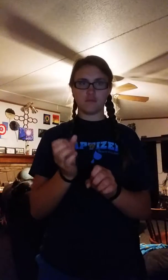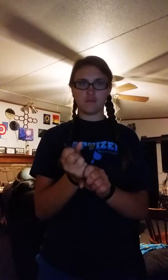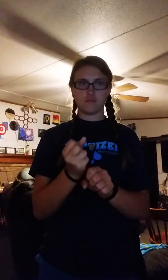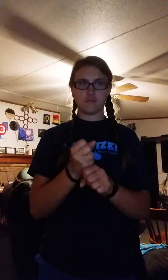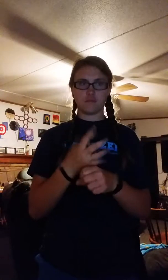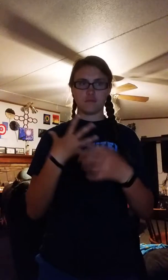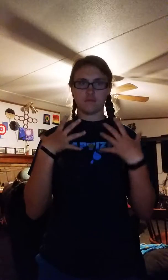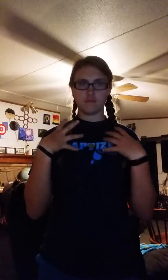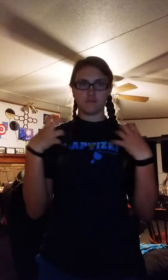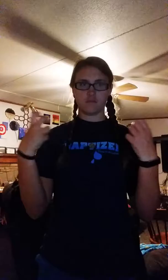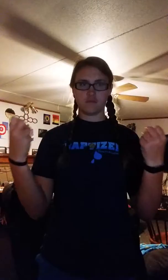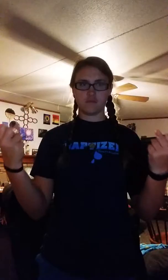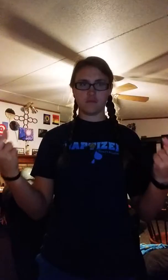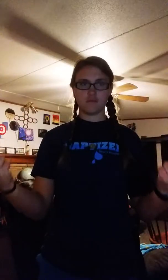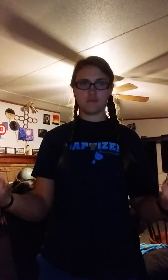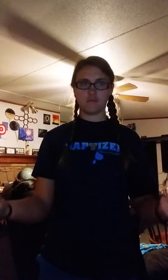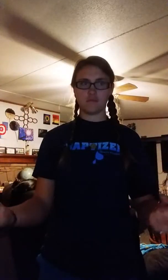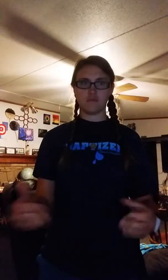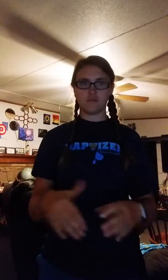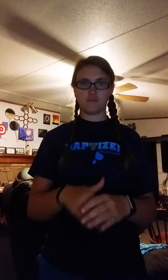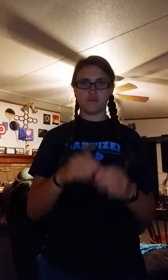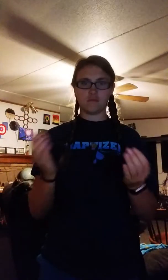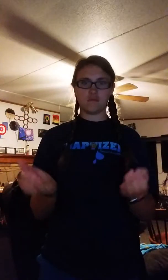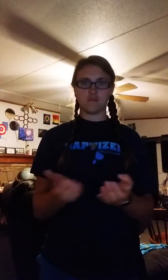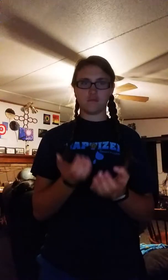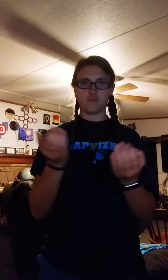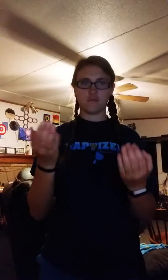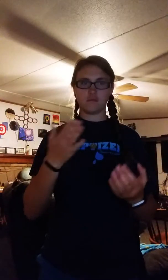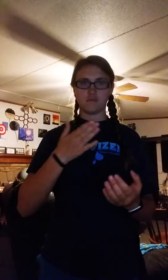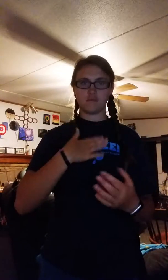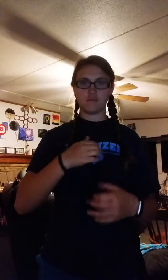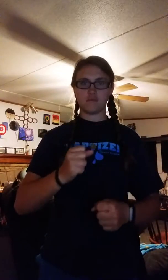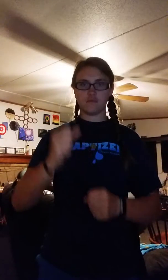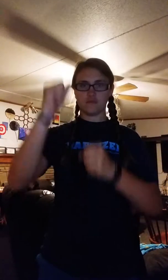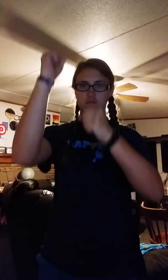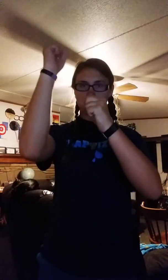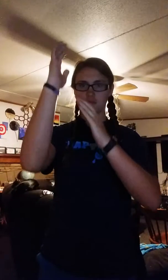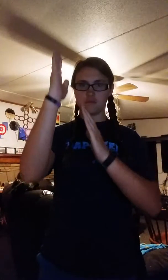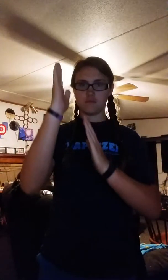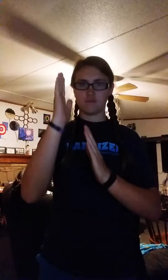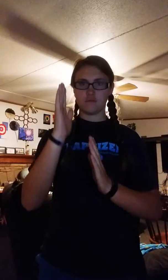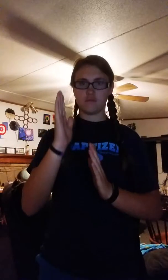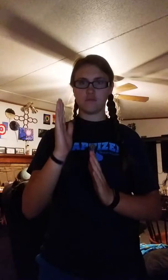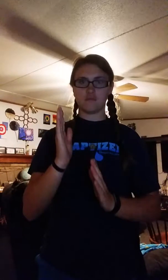will be made stronger in the presence of my Savior.